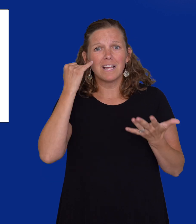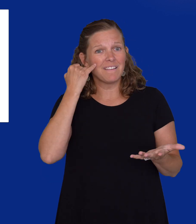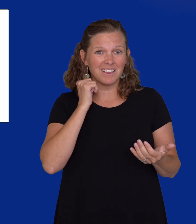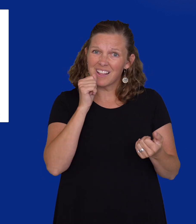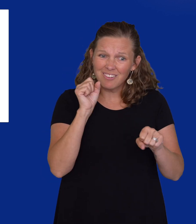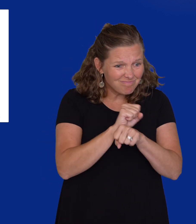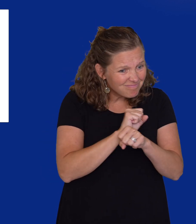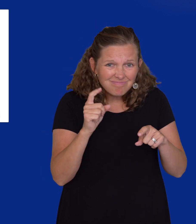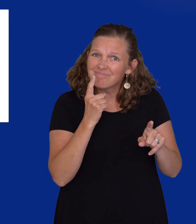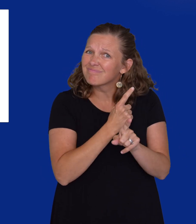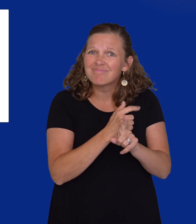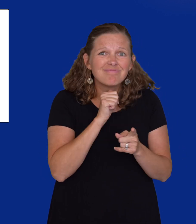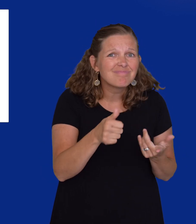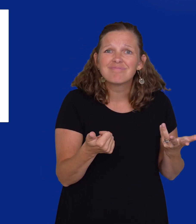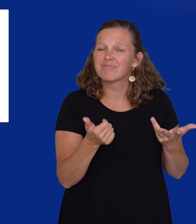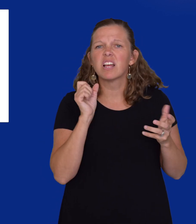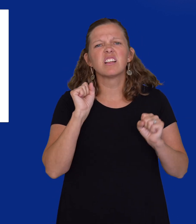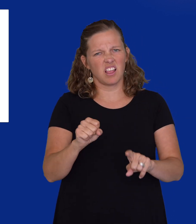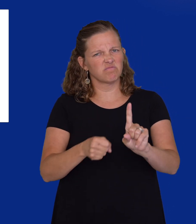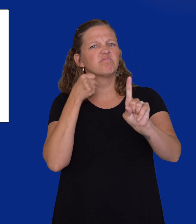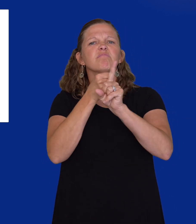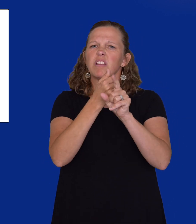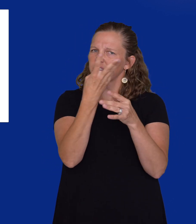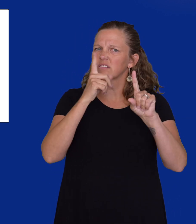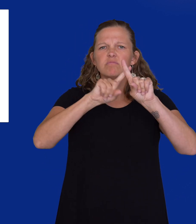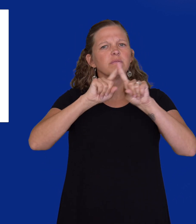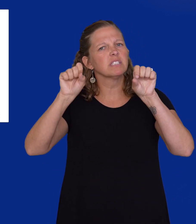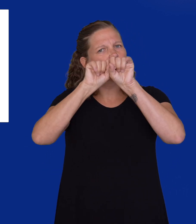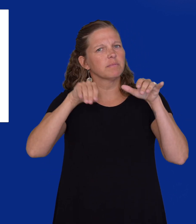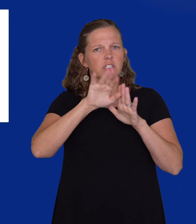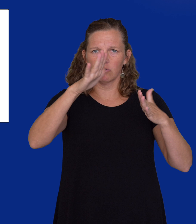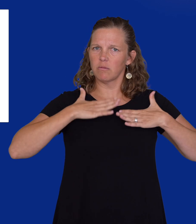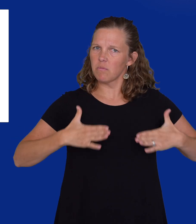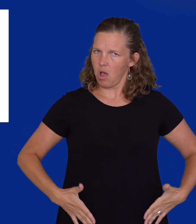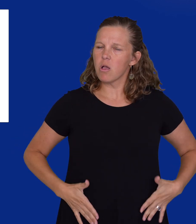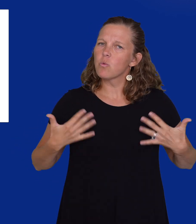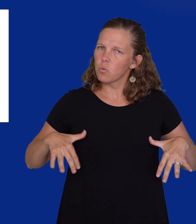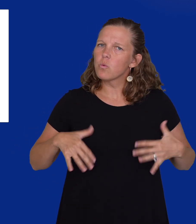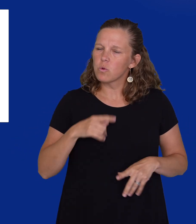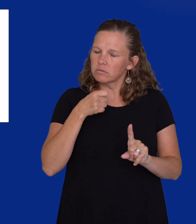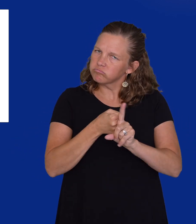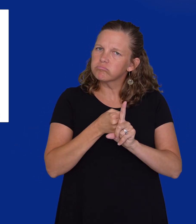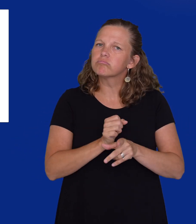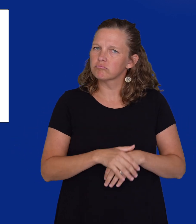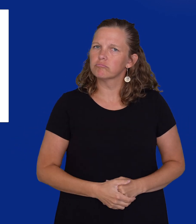When they do not work properly, many body systems can be affected.